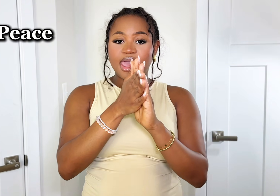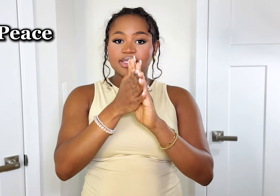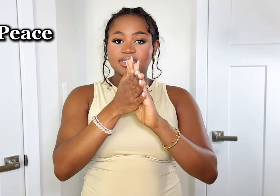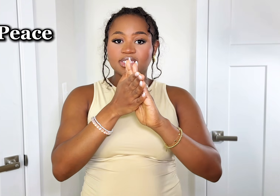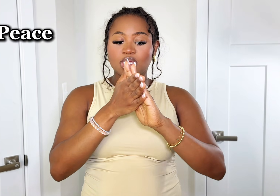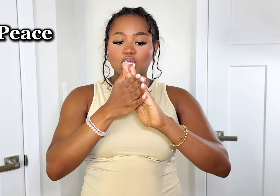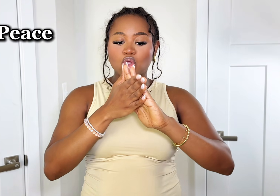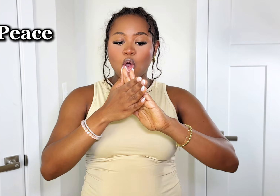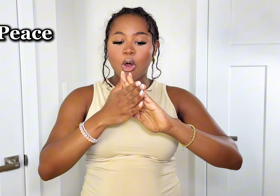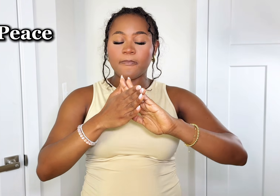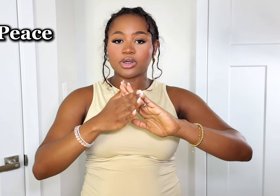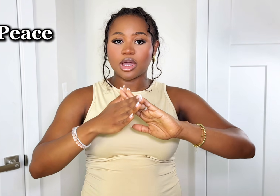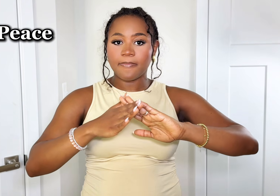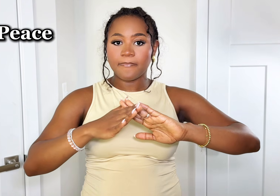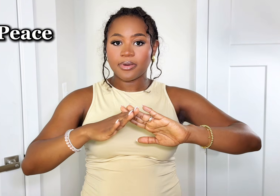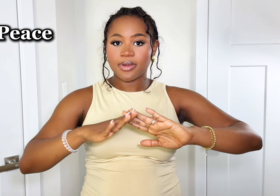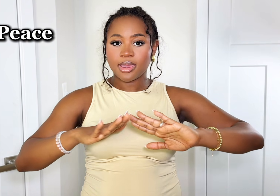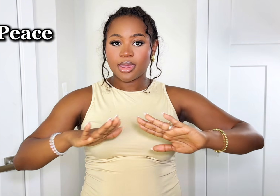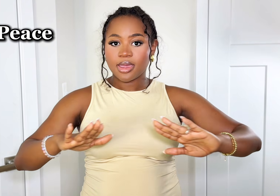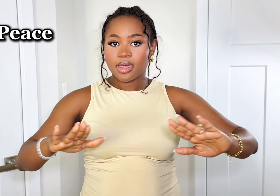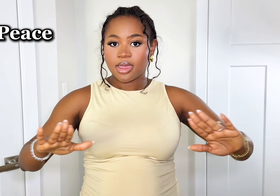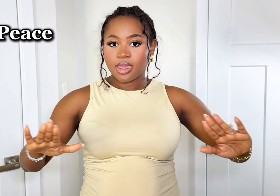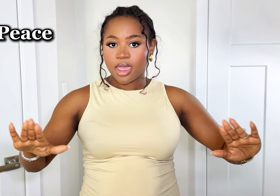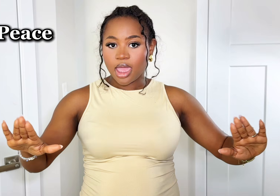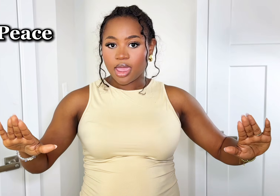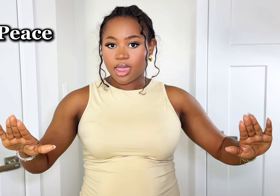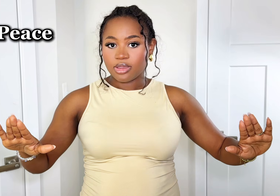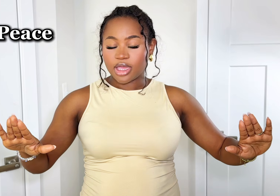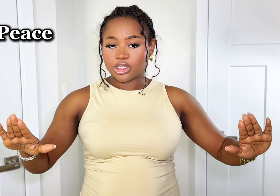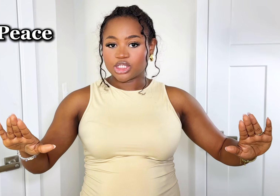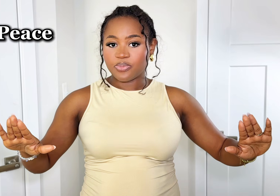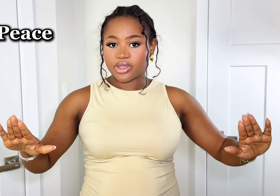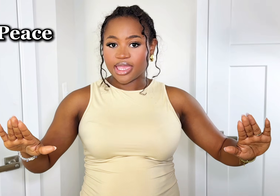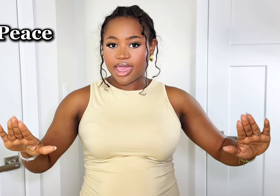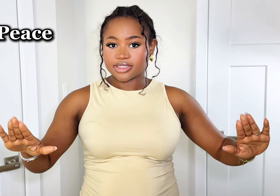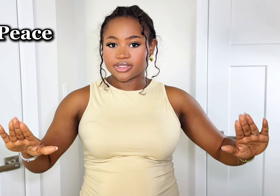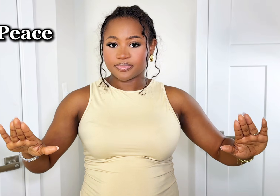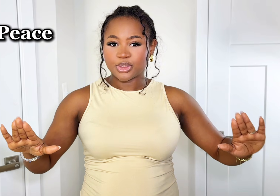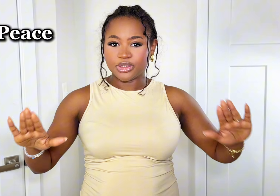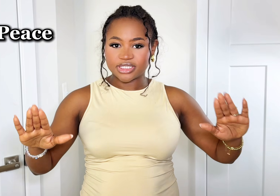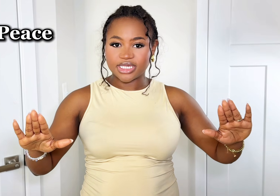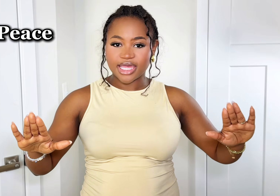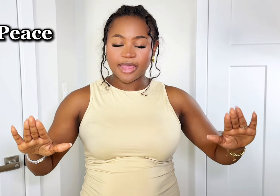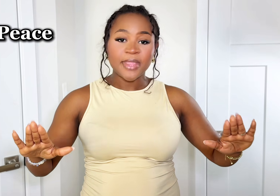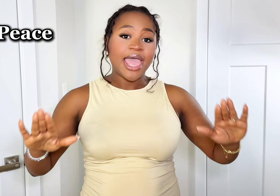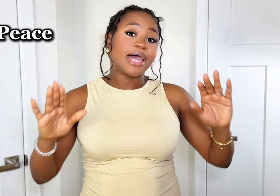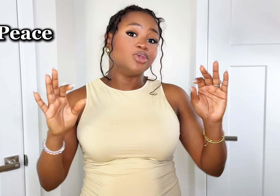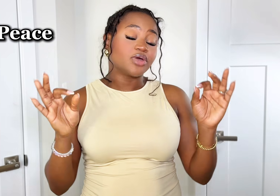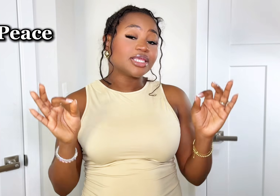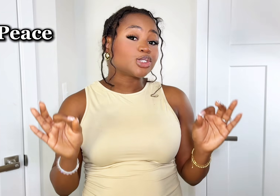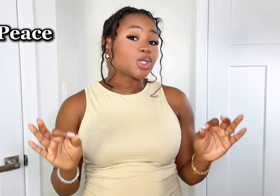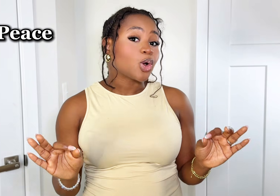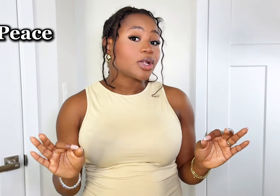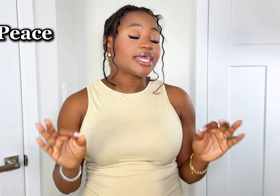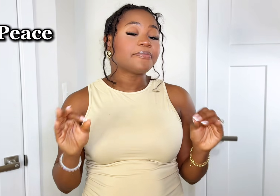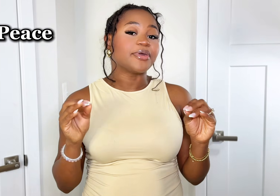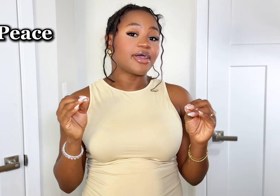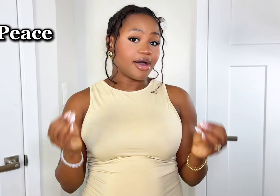and you open up and you separate the hands. Do you see that? I'm doing this slowly